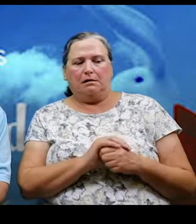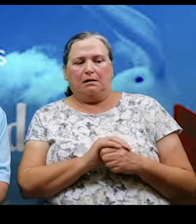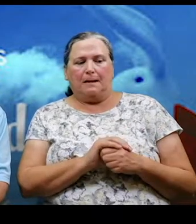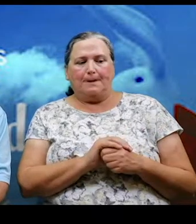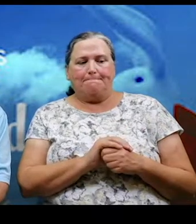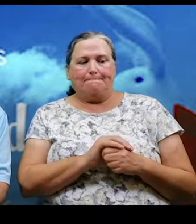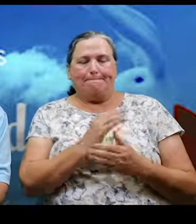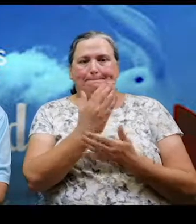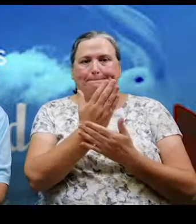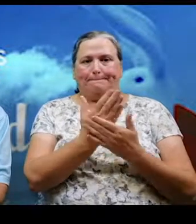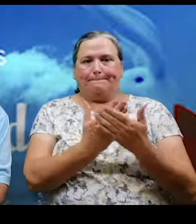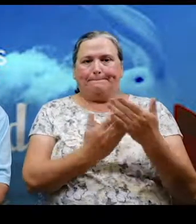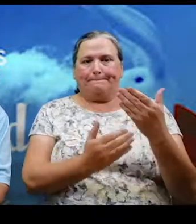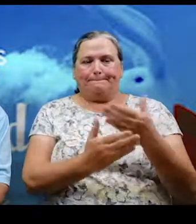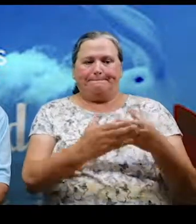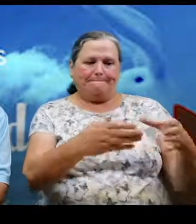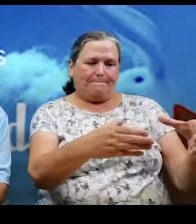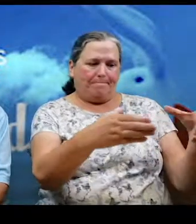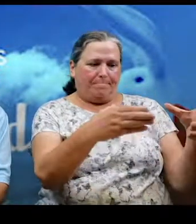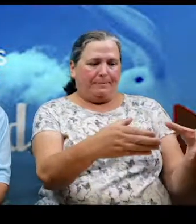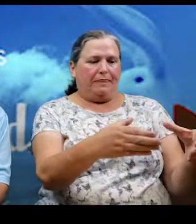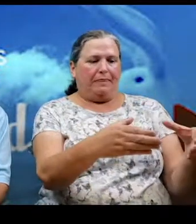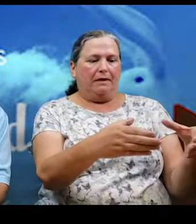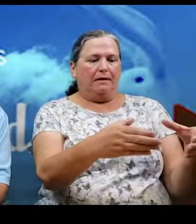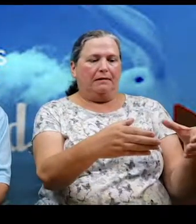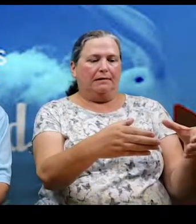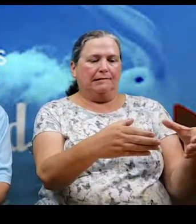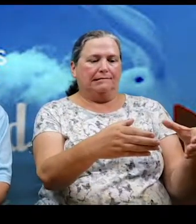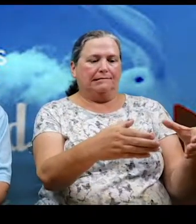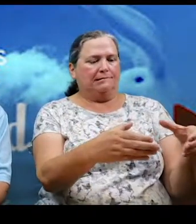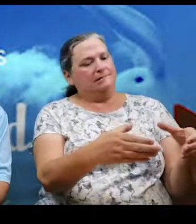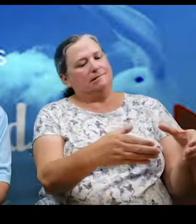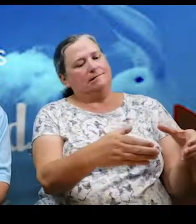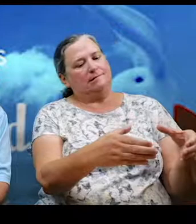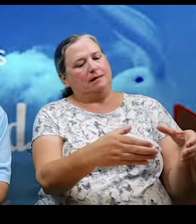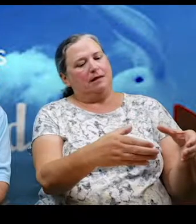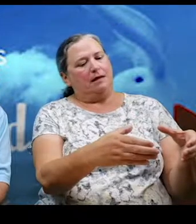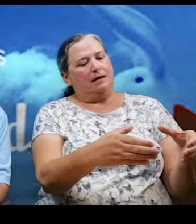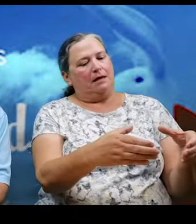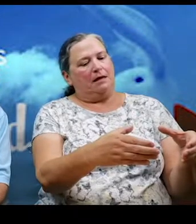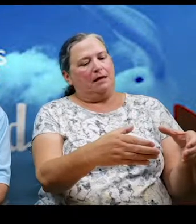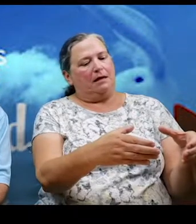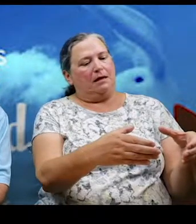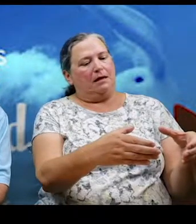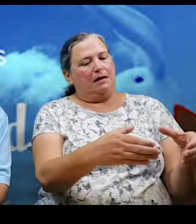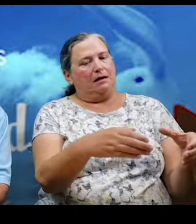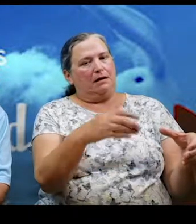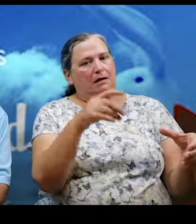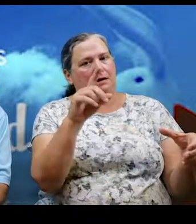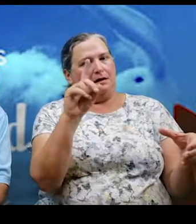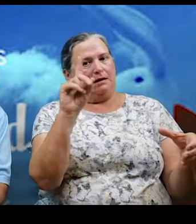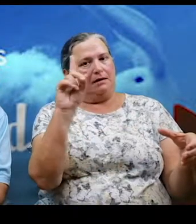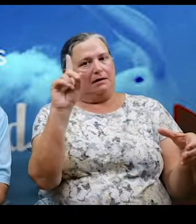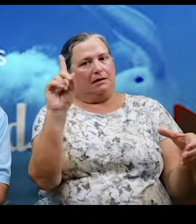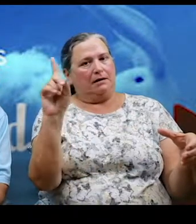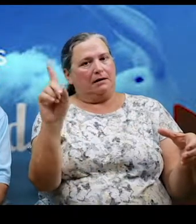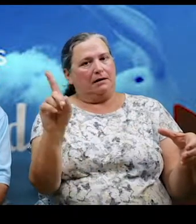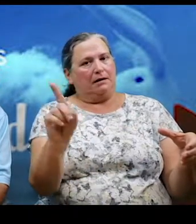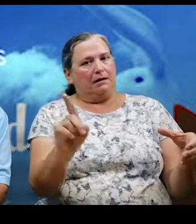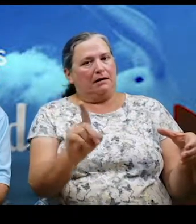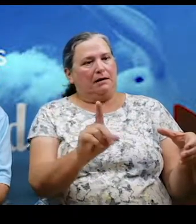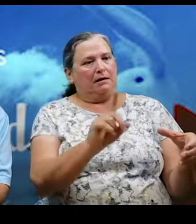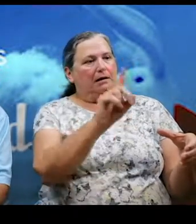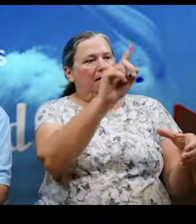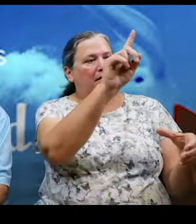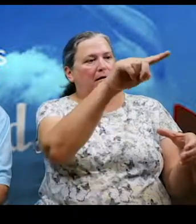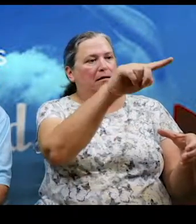with his hands still firmly around Edward's waist, the man reached one enormous finger up and touched Edward's